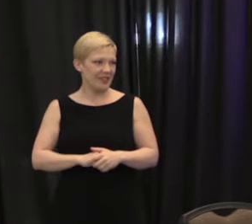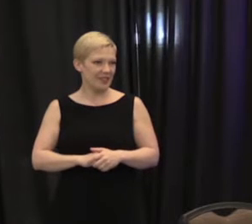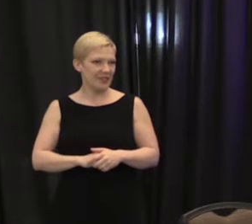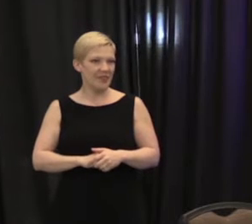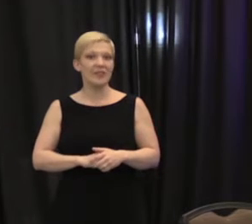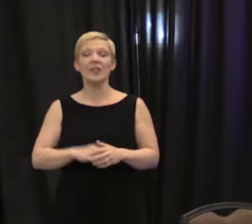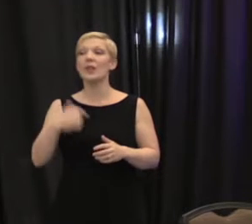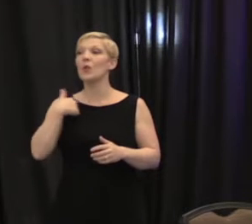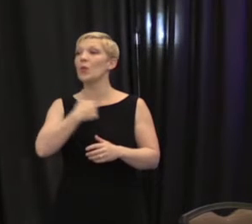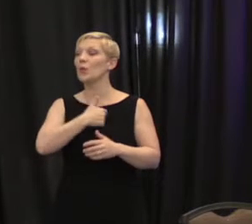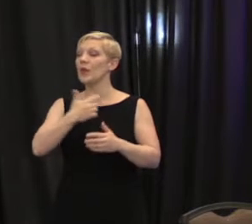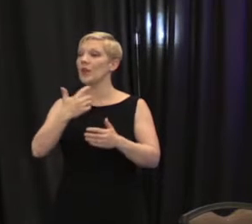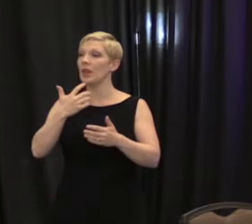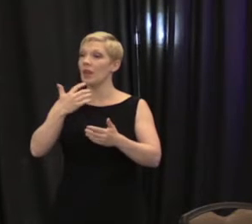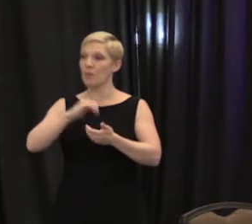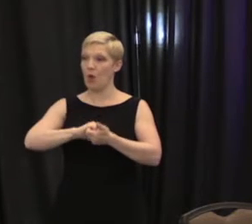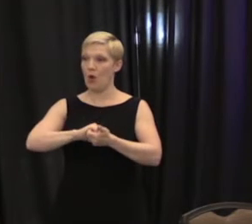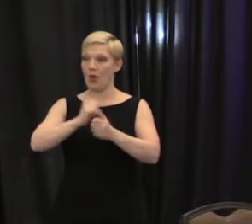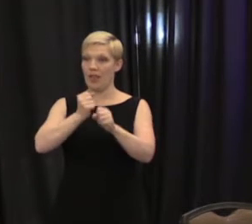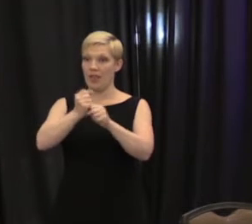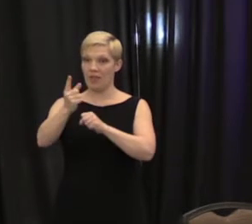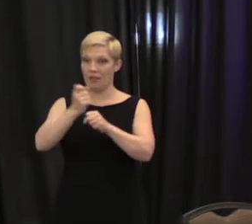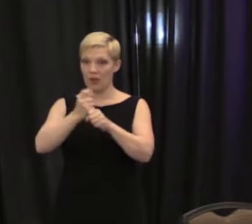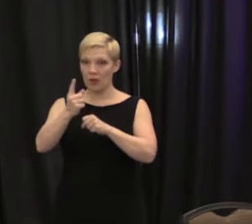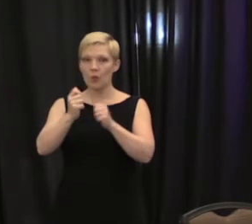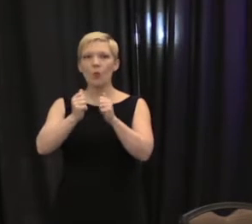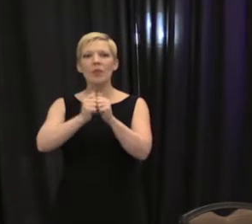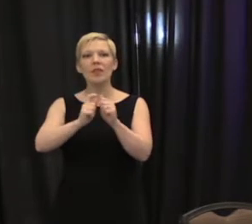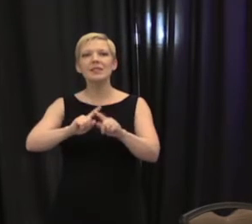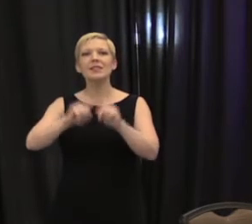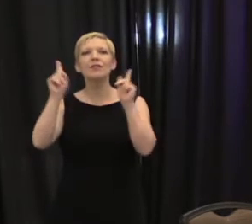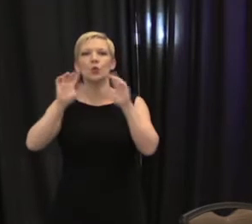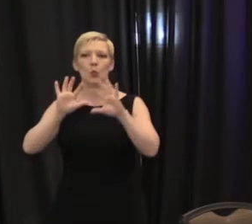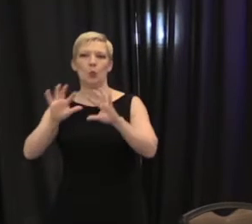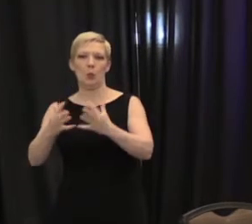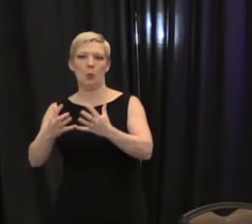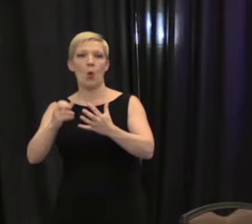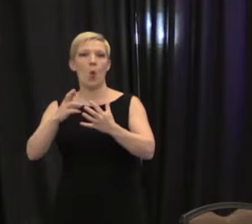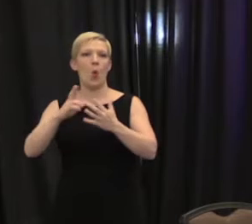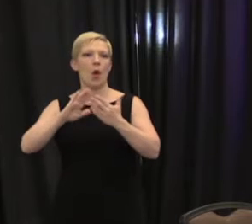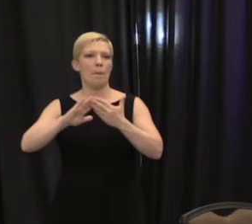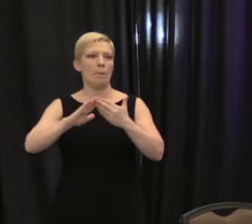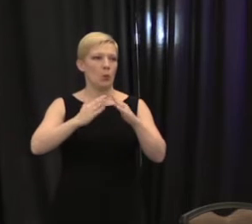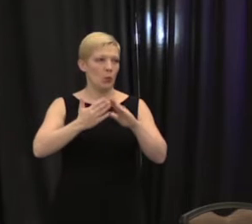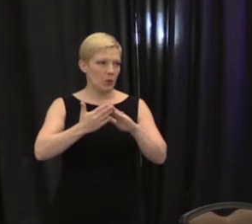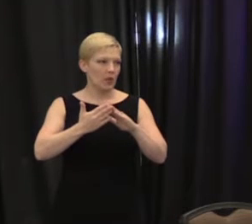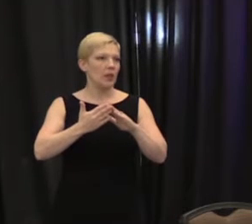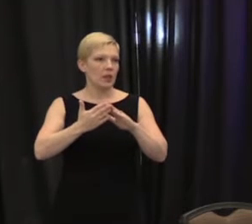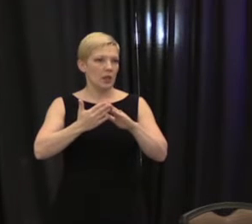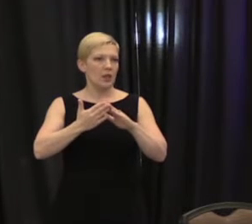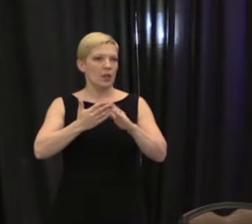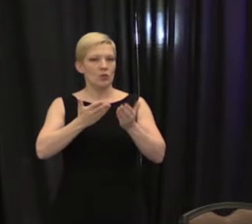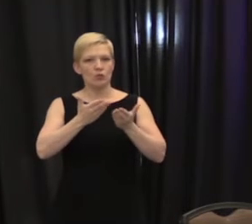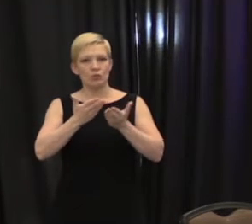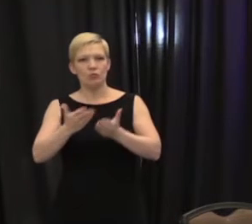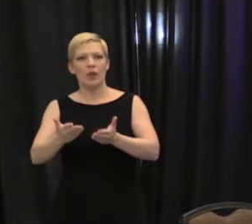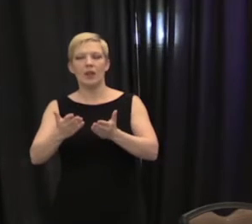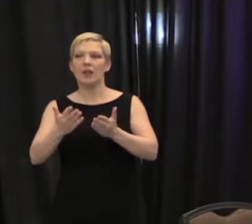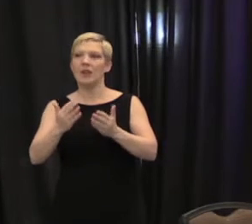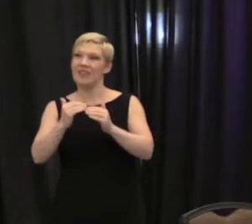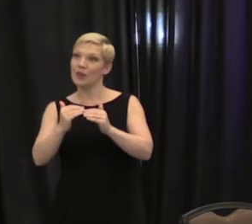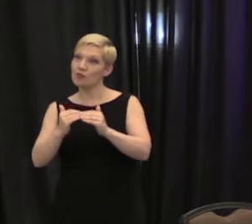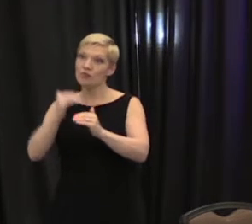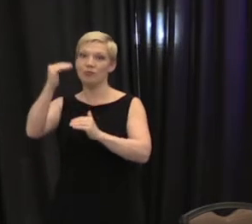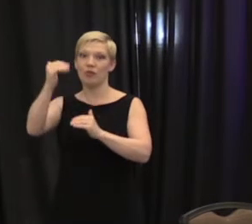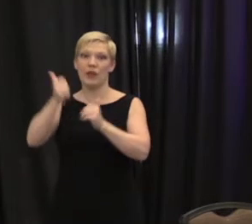We partner every year with a different group or community to bring even greater